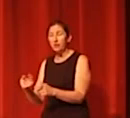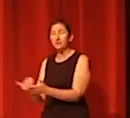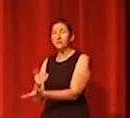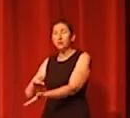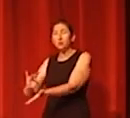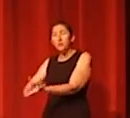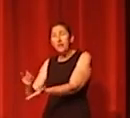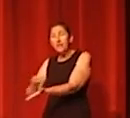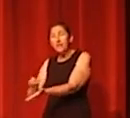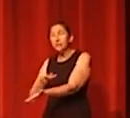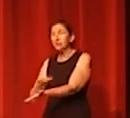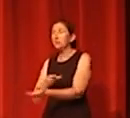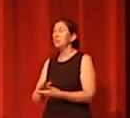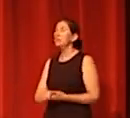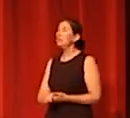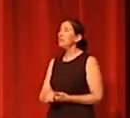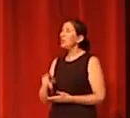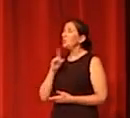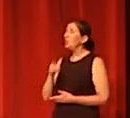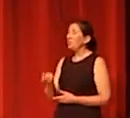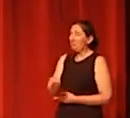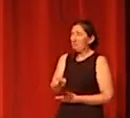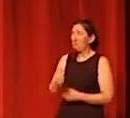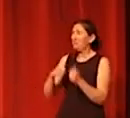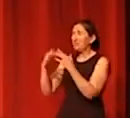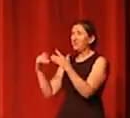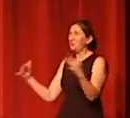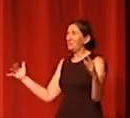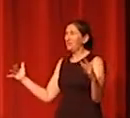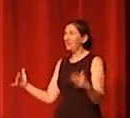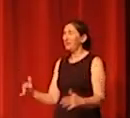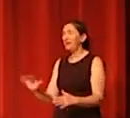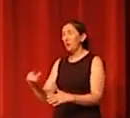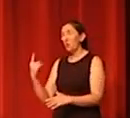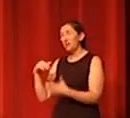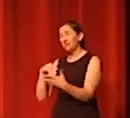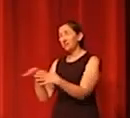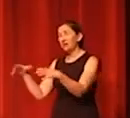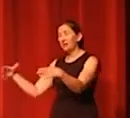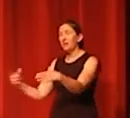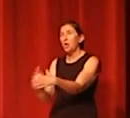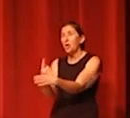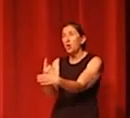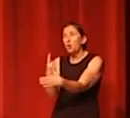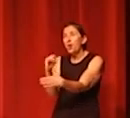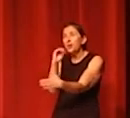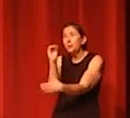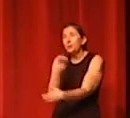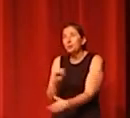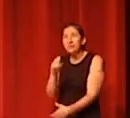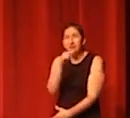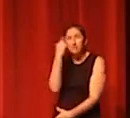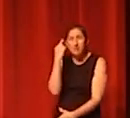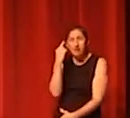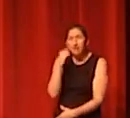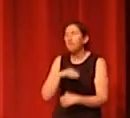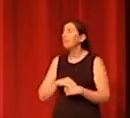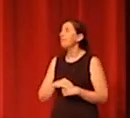the aducanumab, it was 1% of blacks in that study, only one American Indian participant,